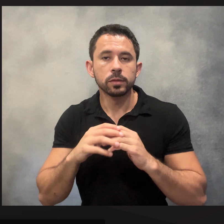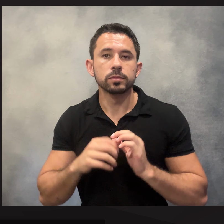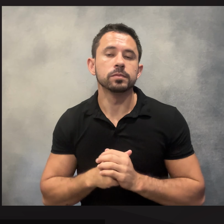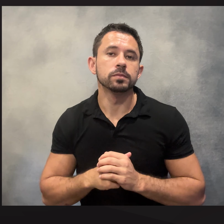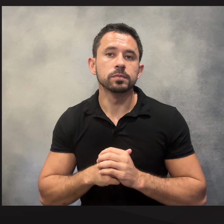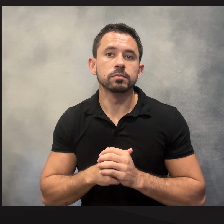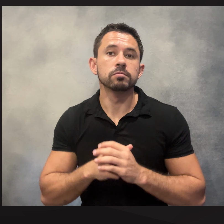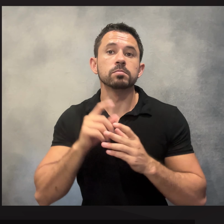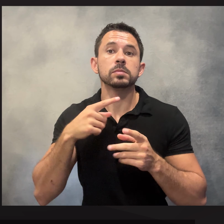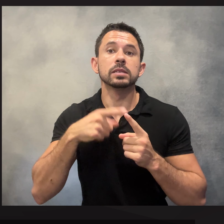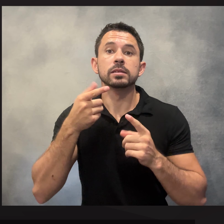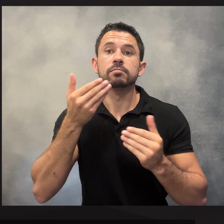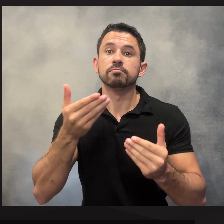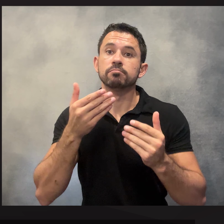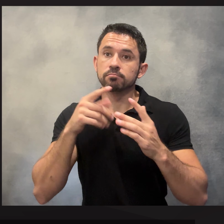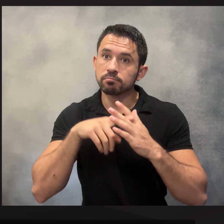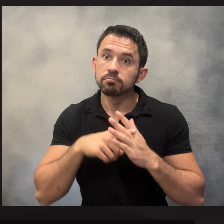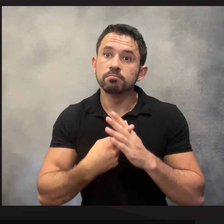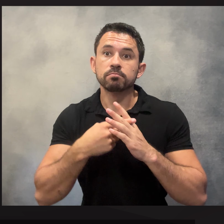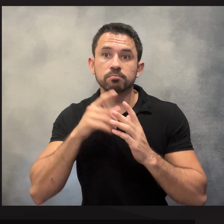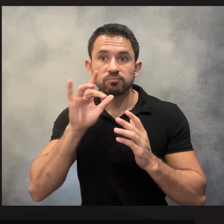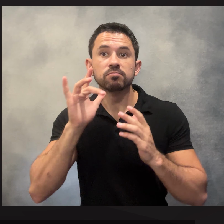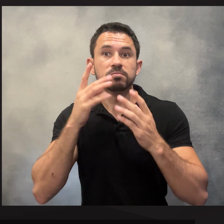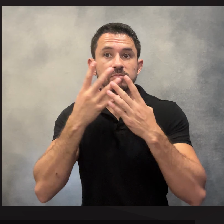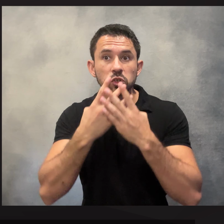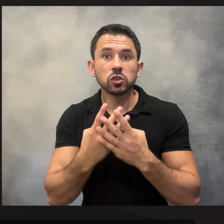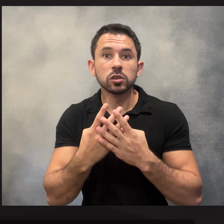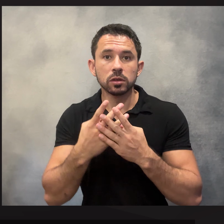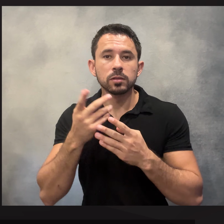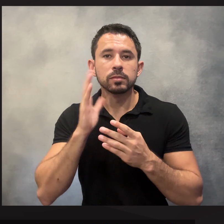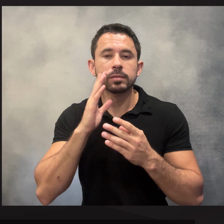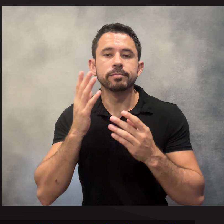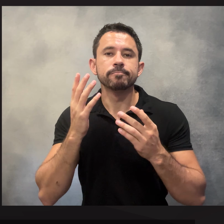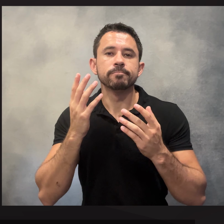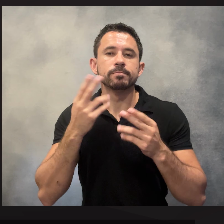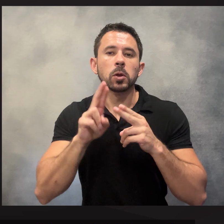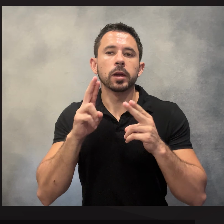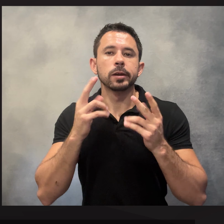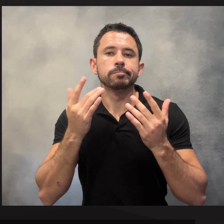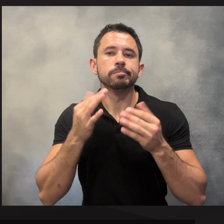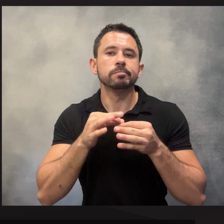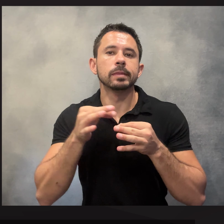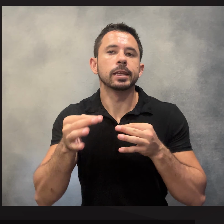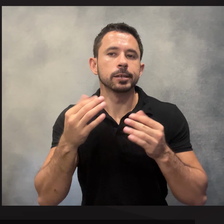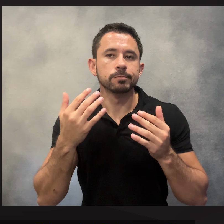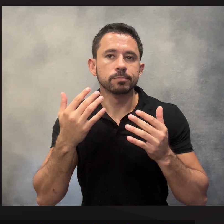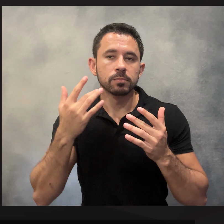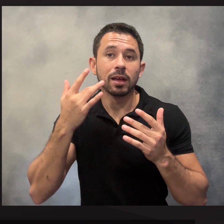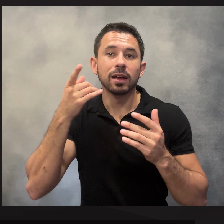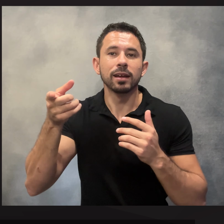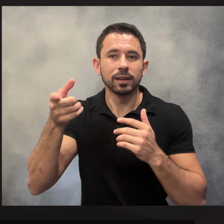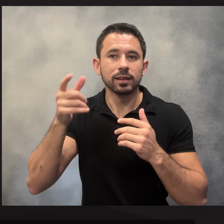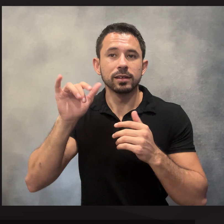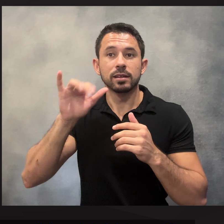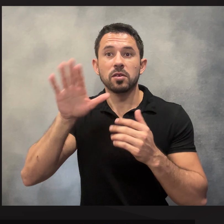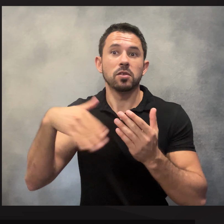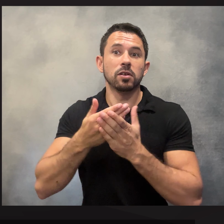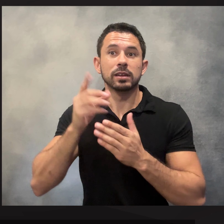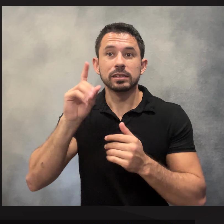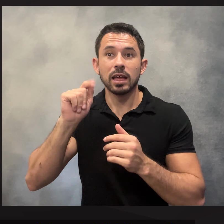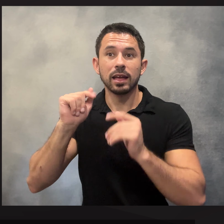When you first initiate a filter, there will be a brief delay as the entire dataset loads in the backend of your